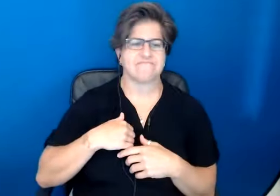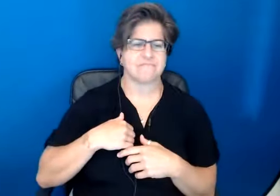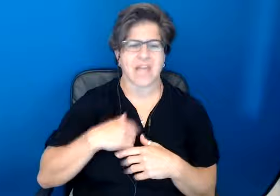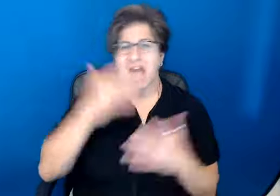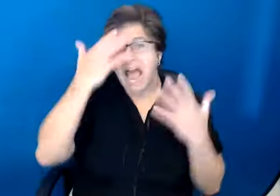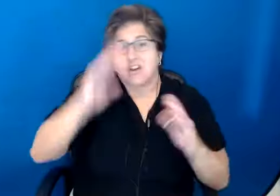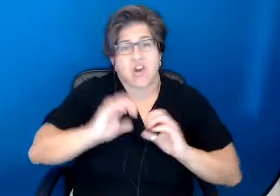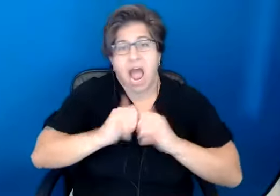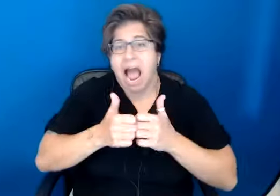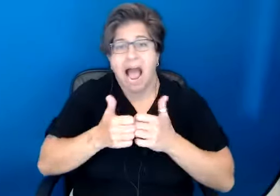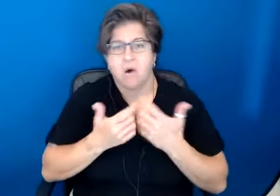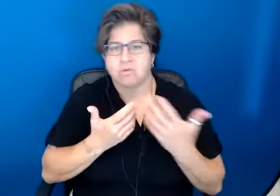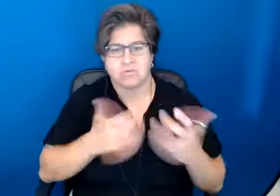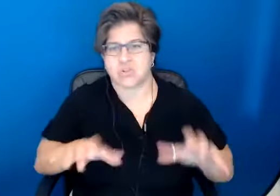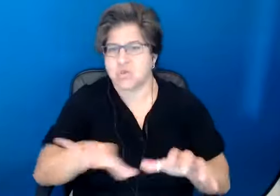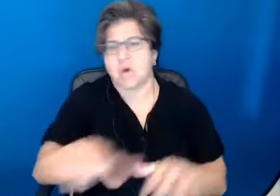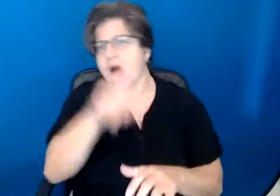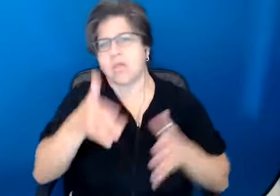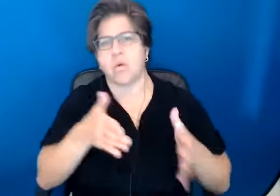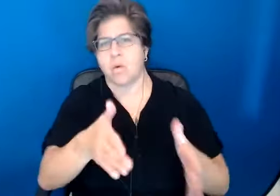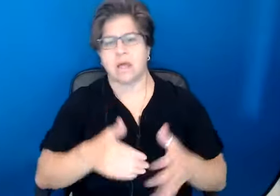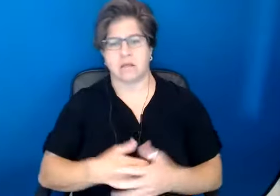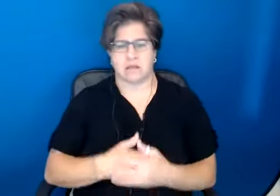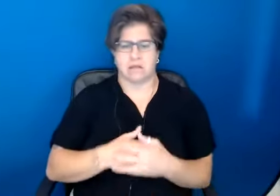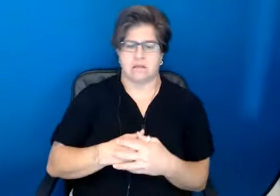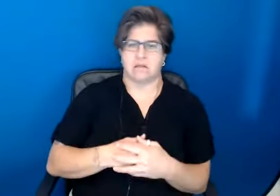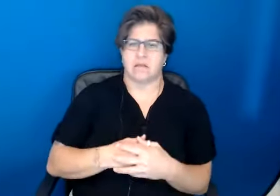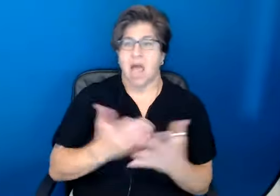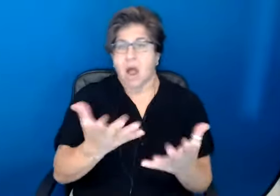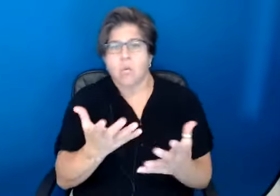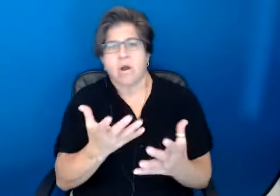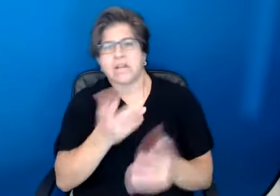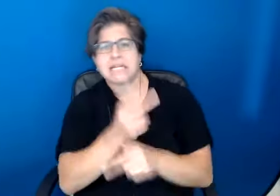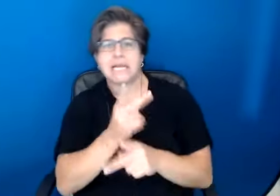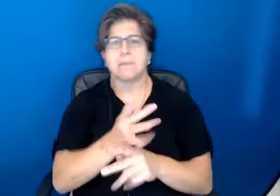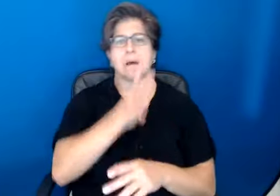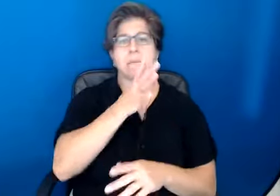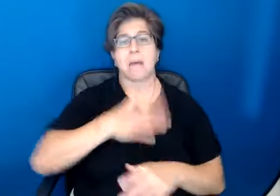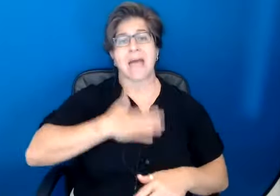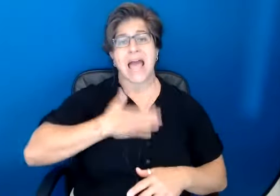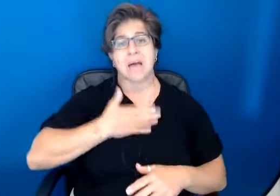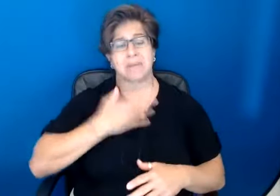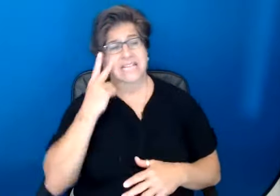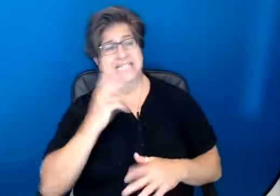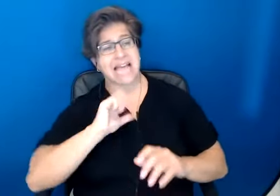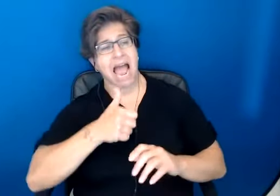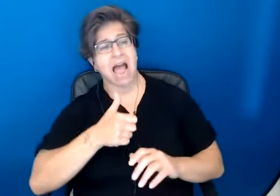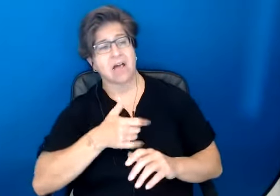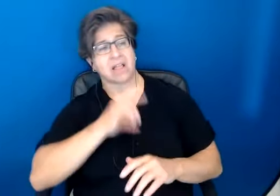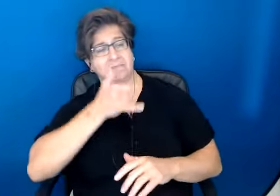would get dead angry inside my brain, but you didn't know it, and I would feel sorry for myself, and I'd be a total wee